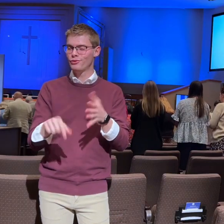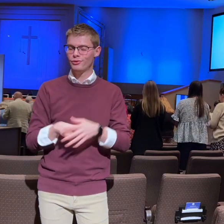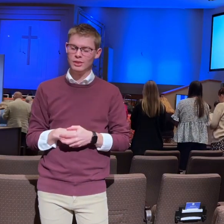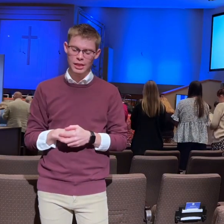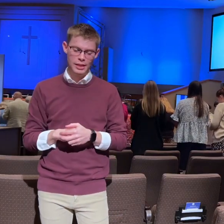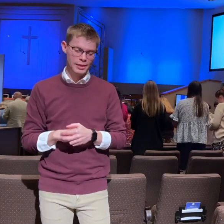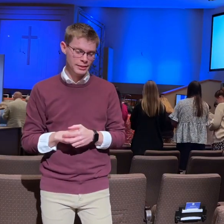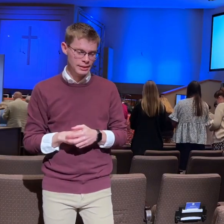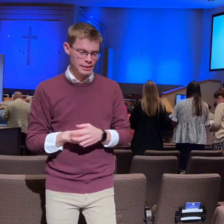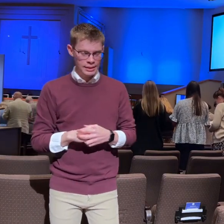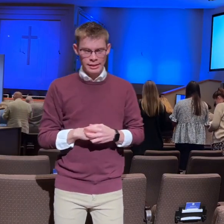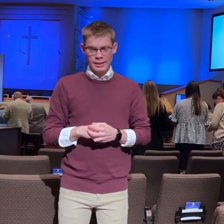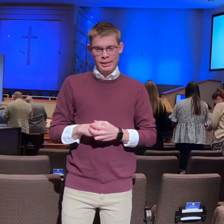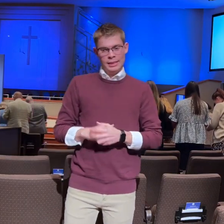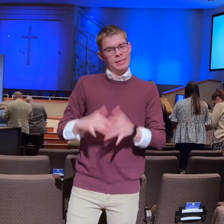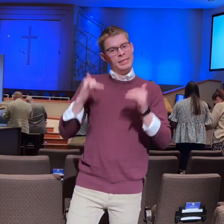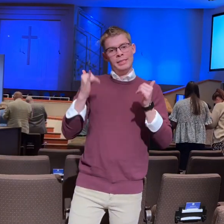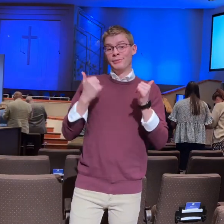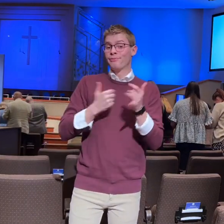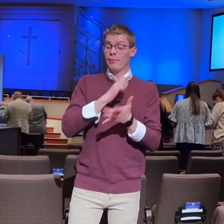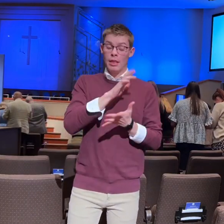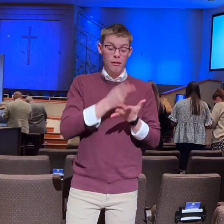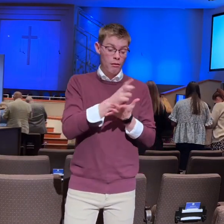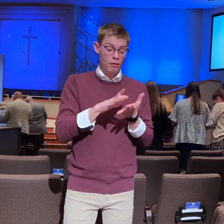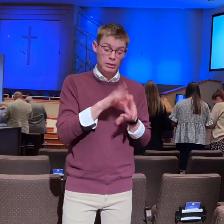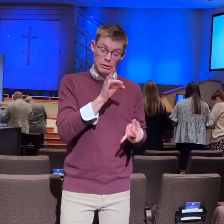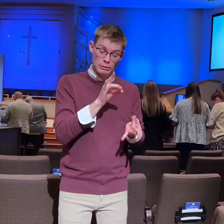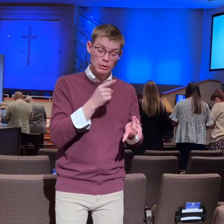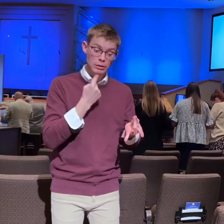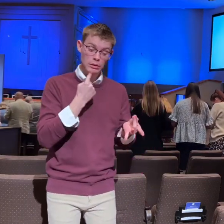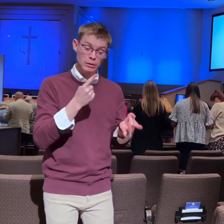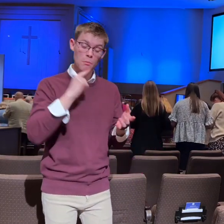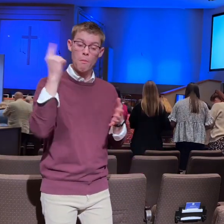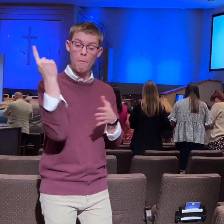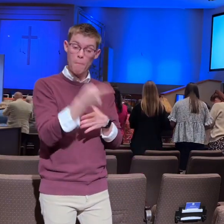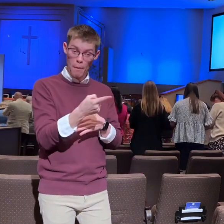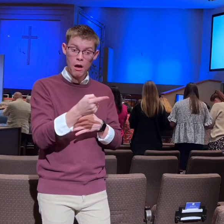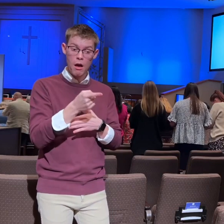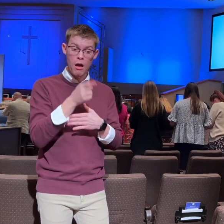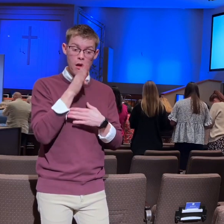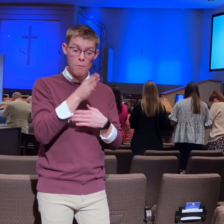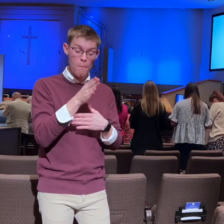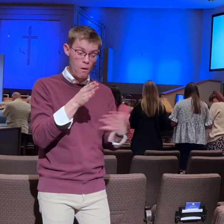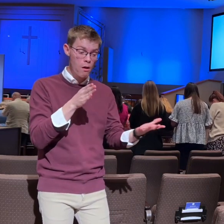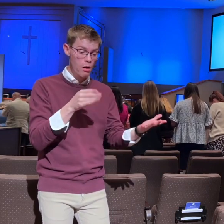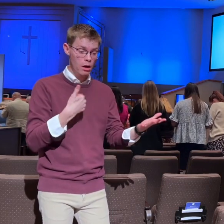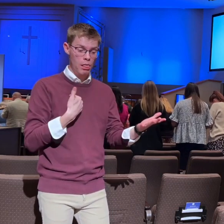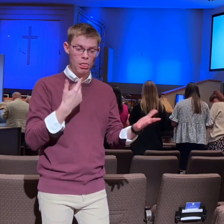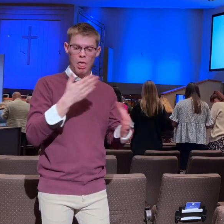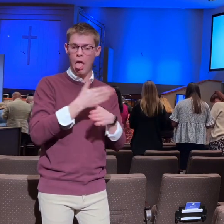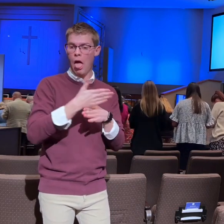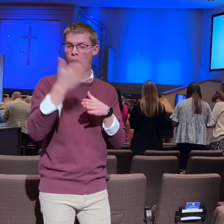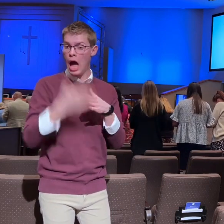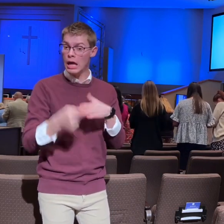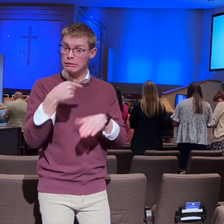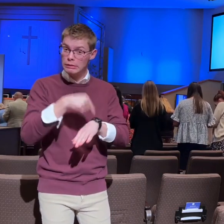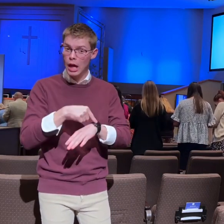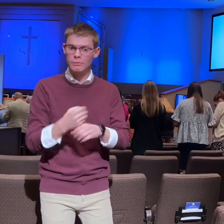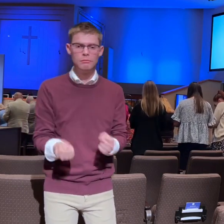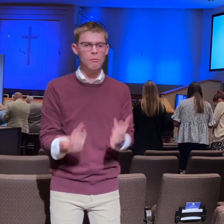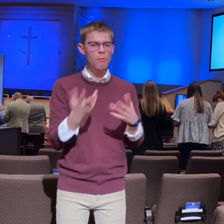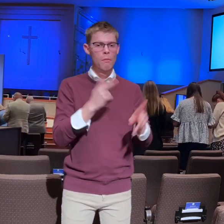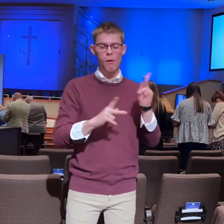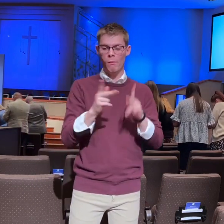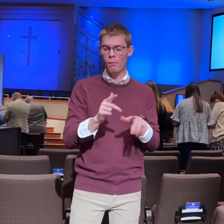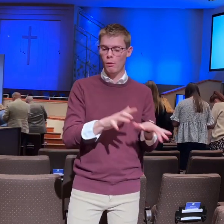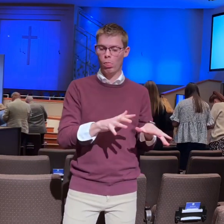Timothy 4, verse 1. Now, the Spirit speaketh expressly that in the latter times some shall depart